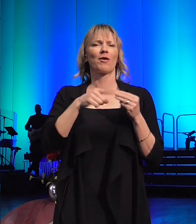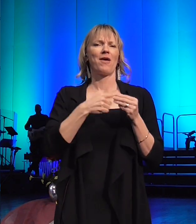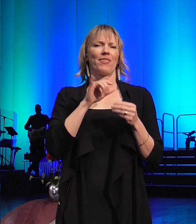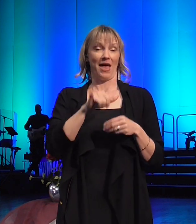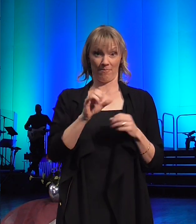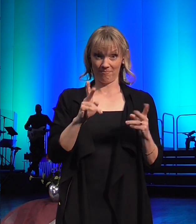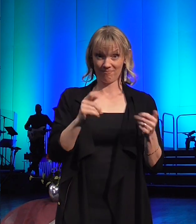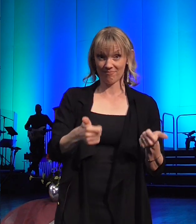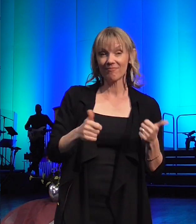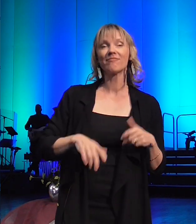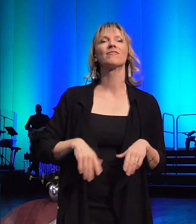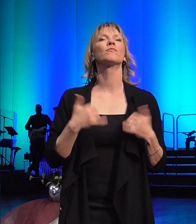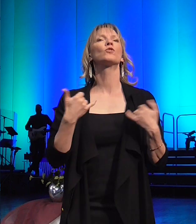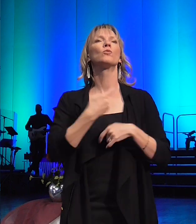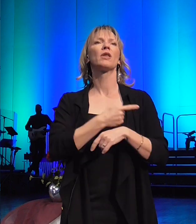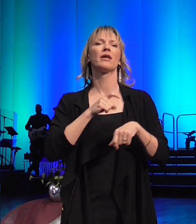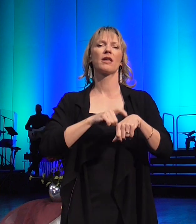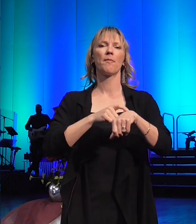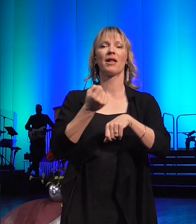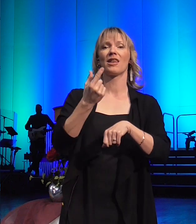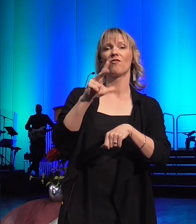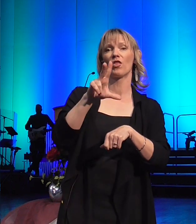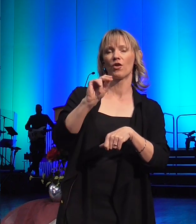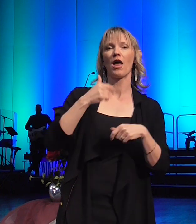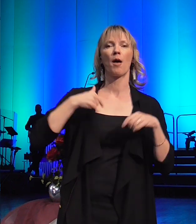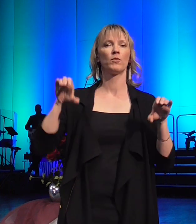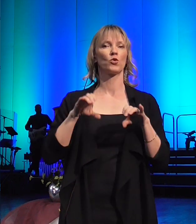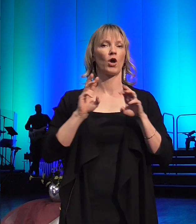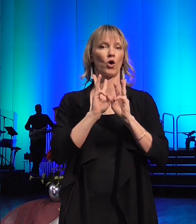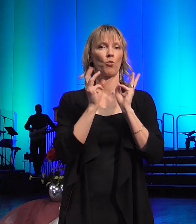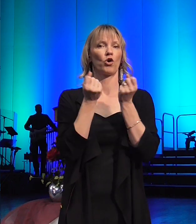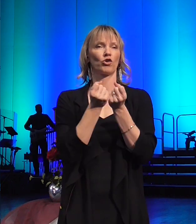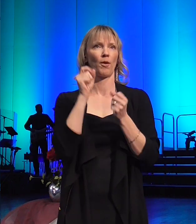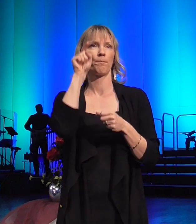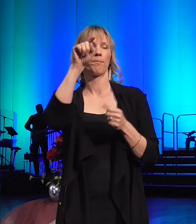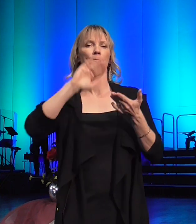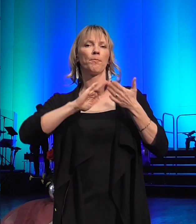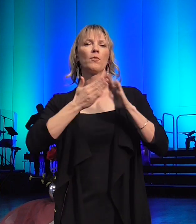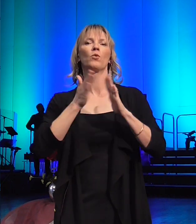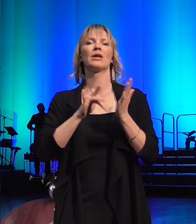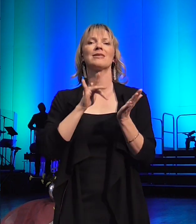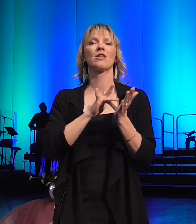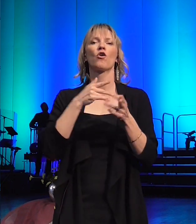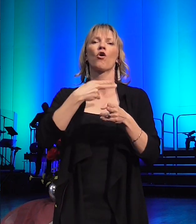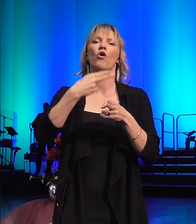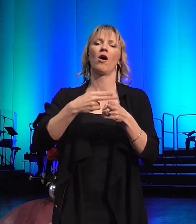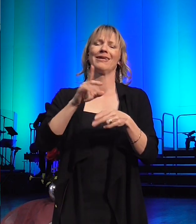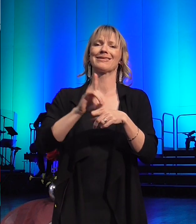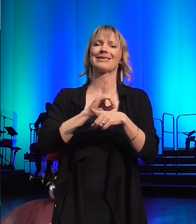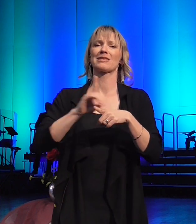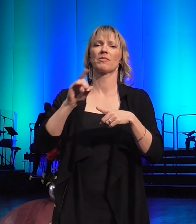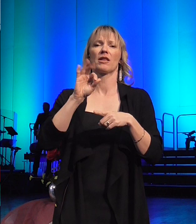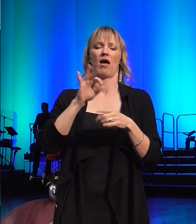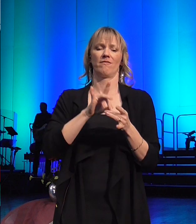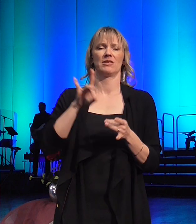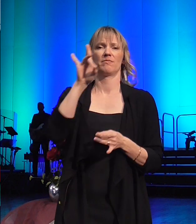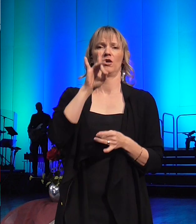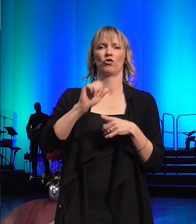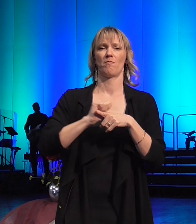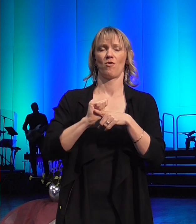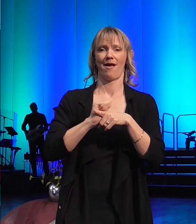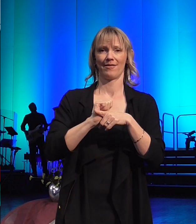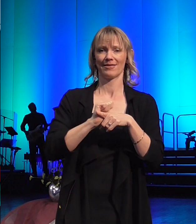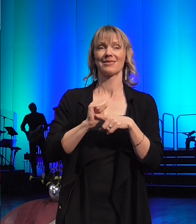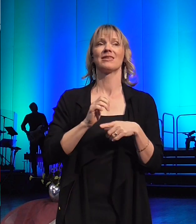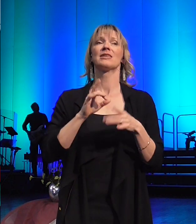shall we? Today at 11:30, I'm doing a workshop over in the community center called the Discipline of Spiritual Practice. Spiritual